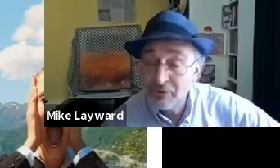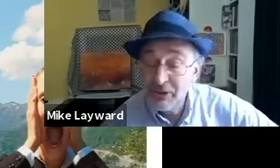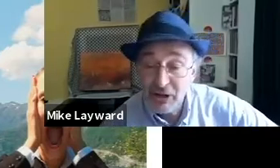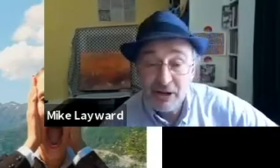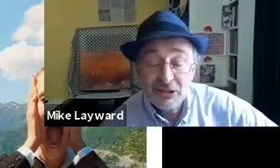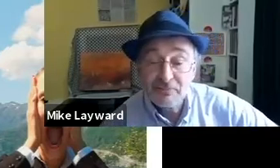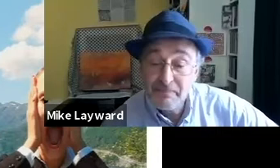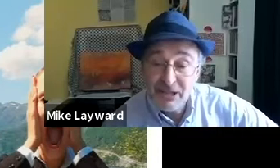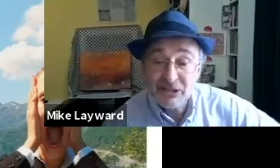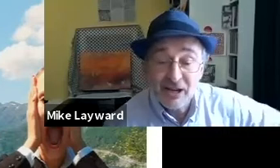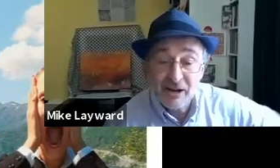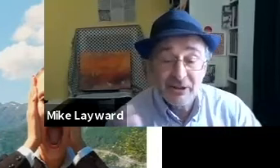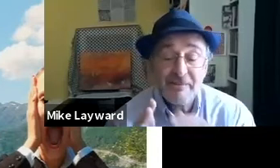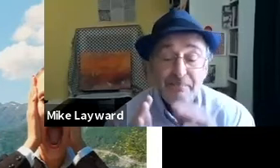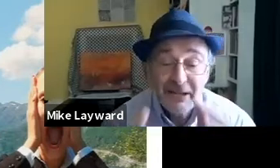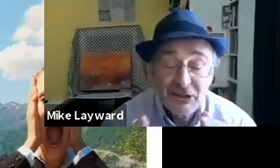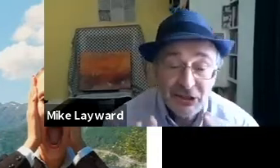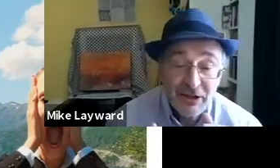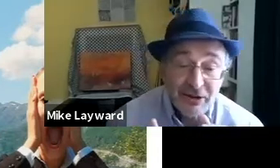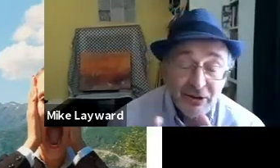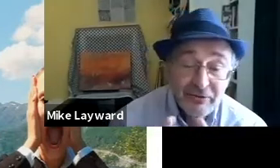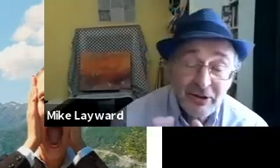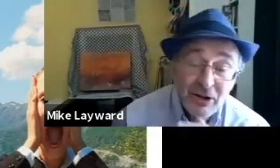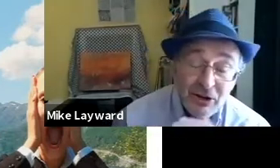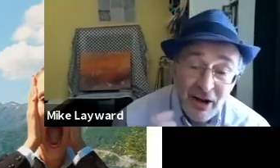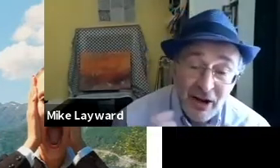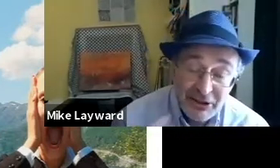self-taught visual artists, but miss out on that big chunk of